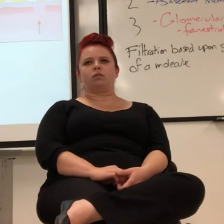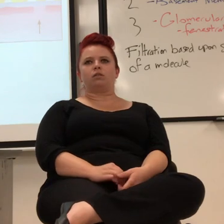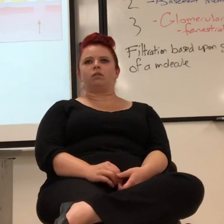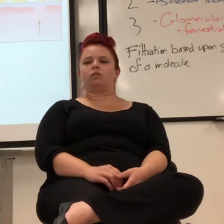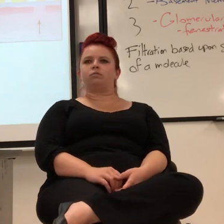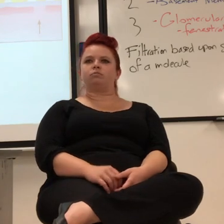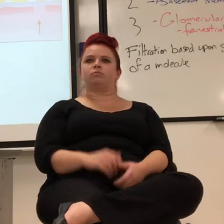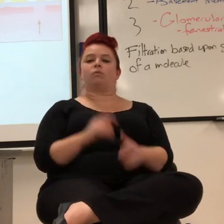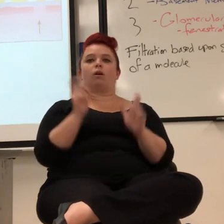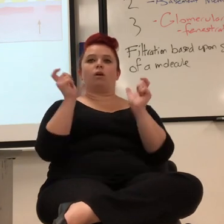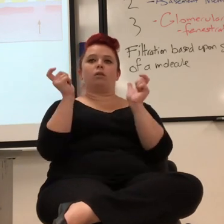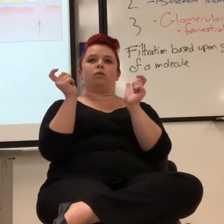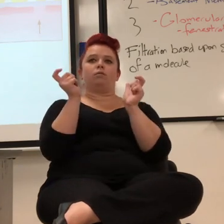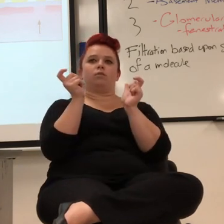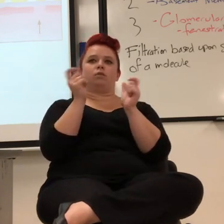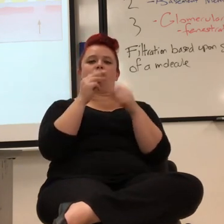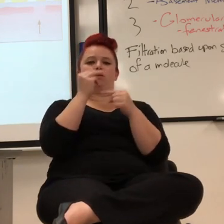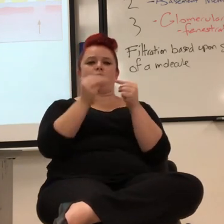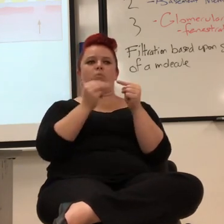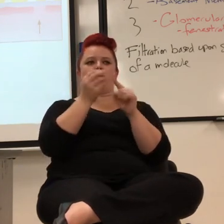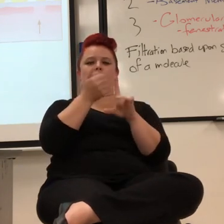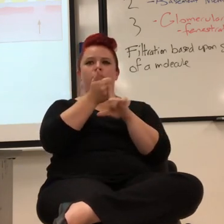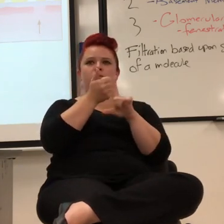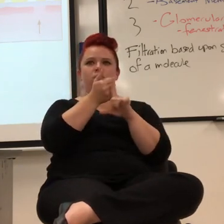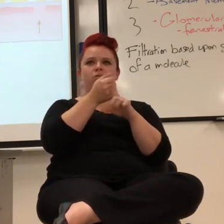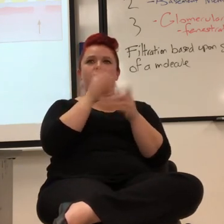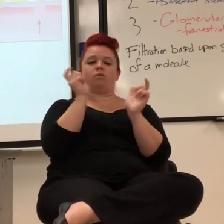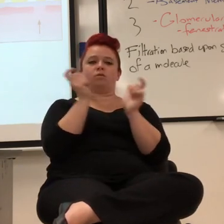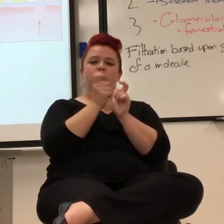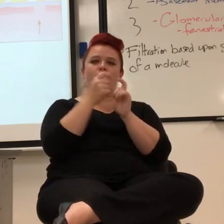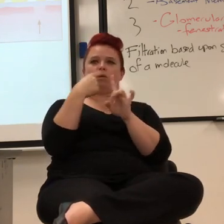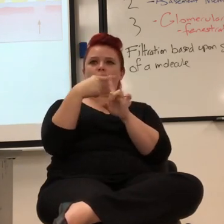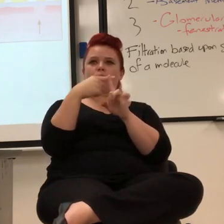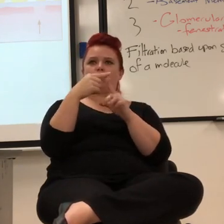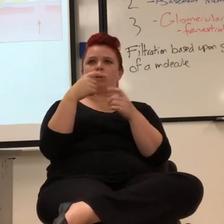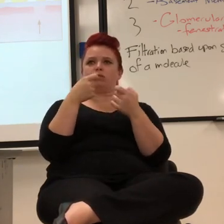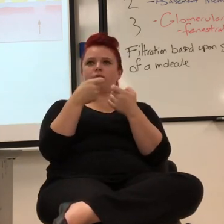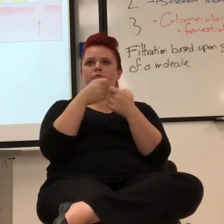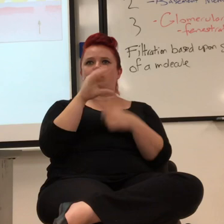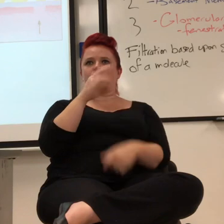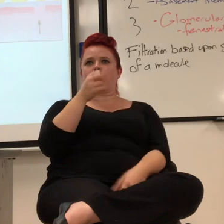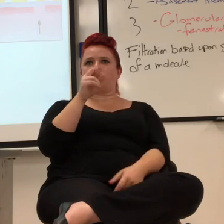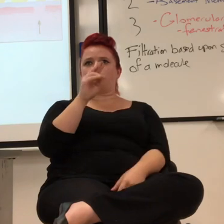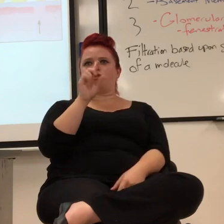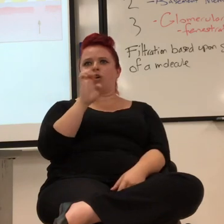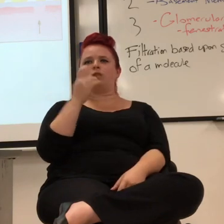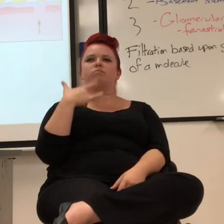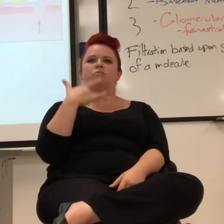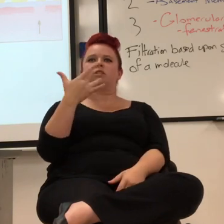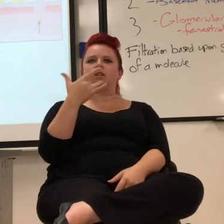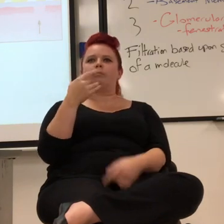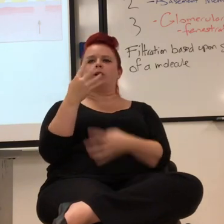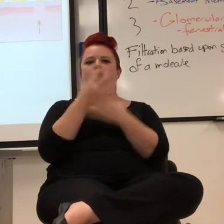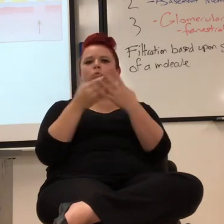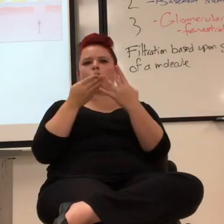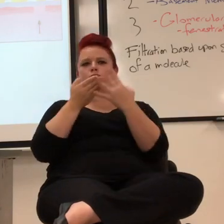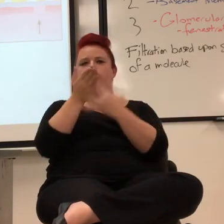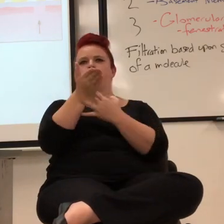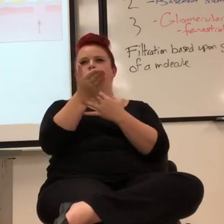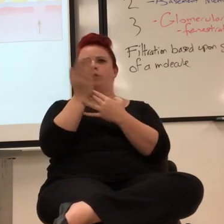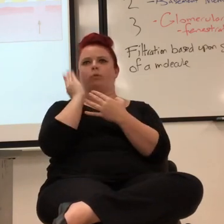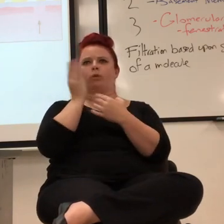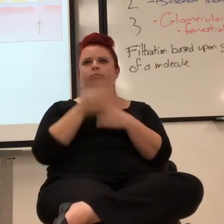Small positive charges usually get filtered. So molecules that are small, molecules that have a positive